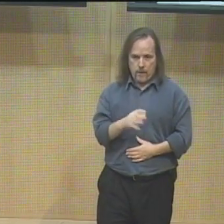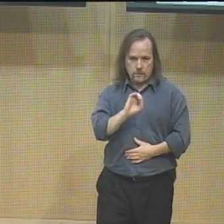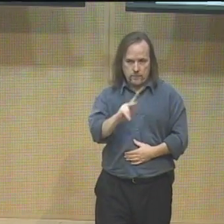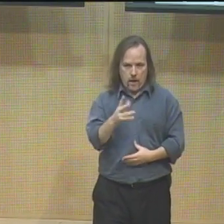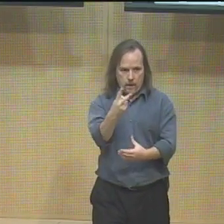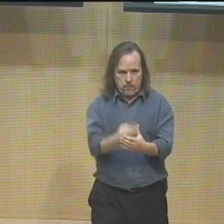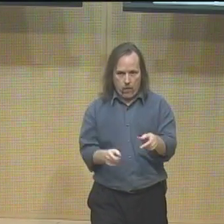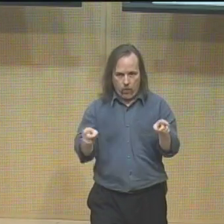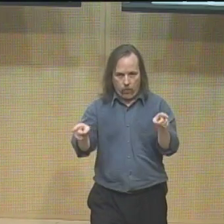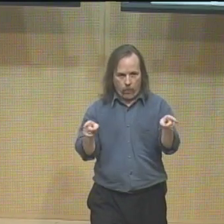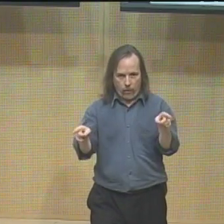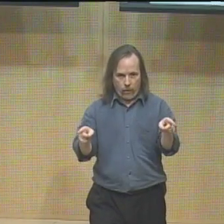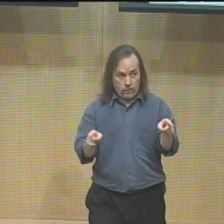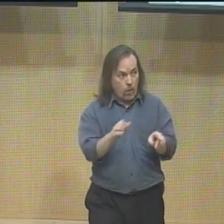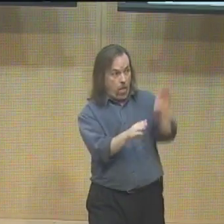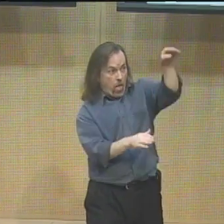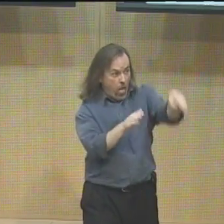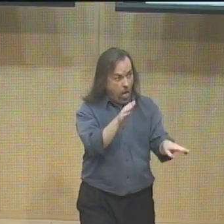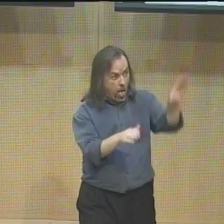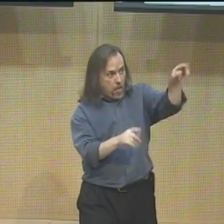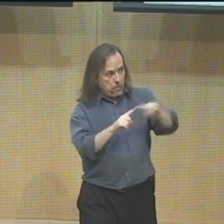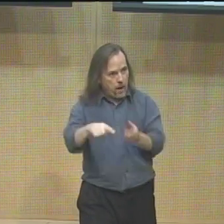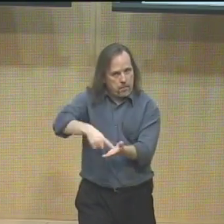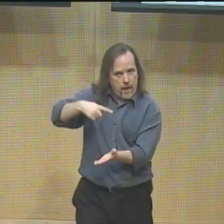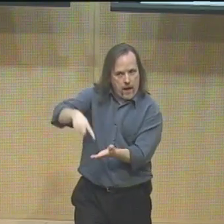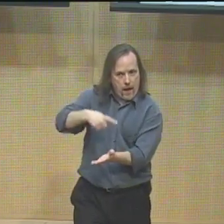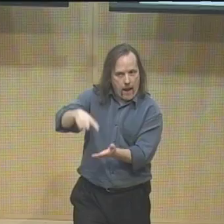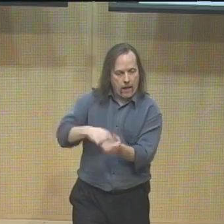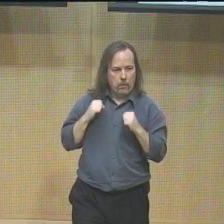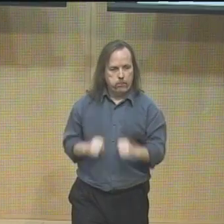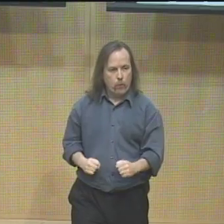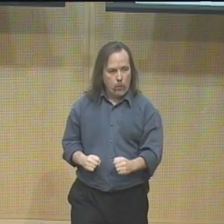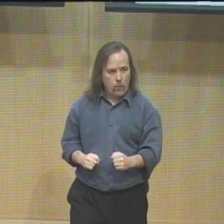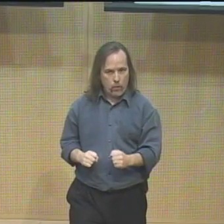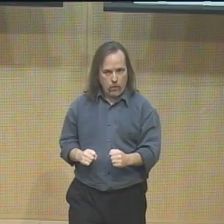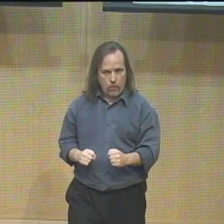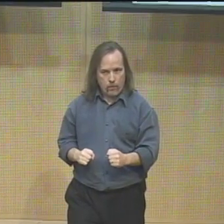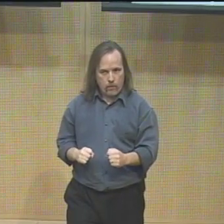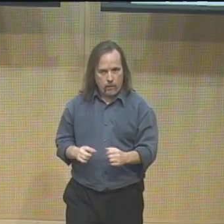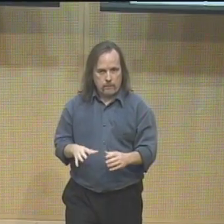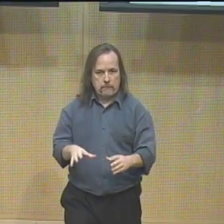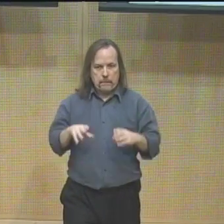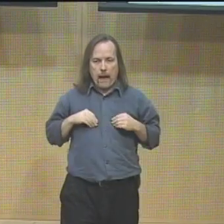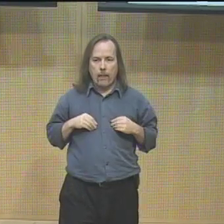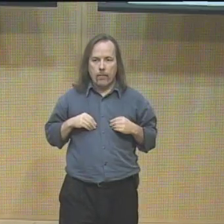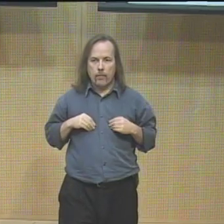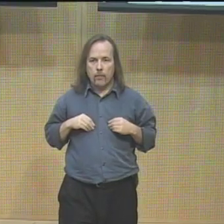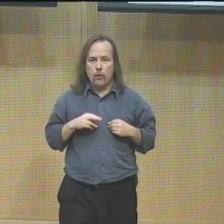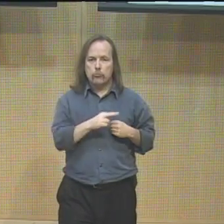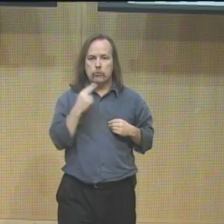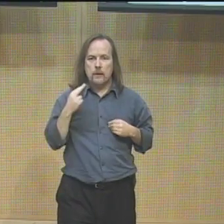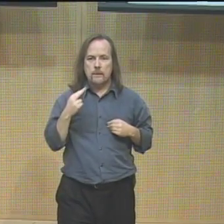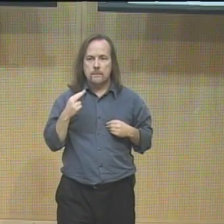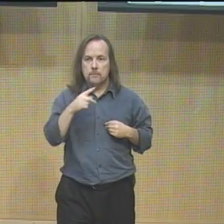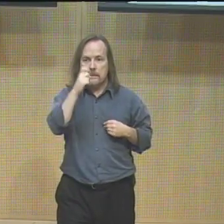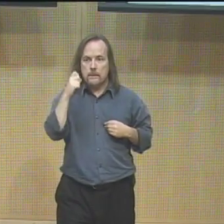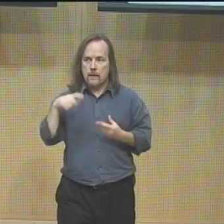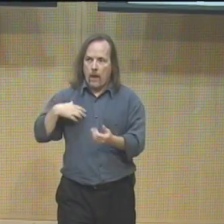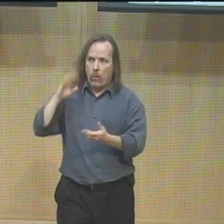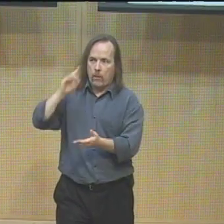the price increases, it also decreases as well. The value stocks that pay dividends, there's a sure